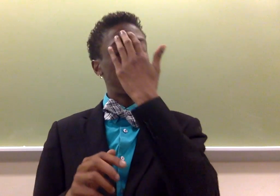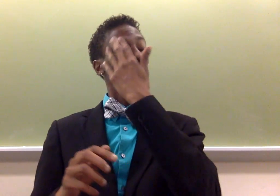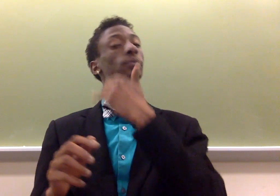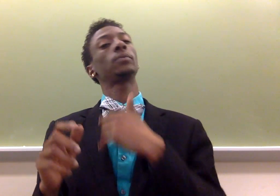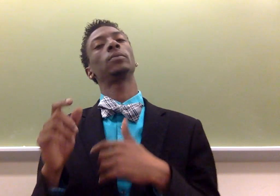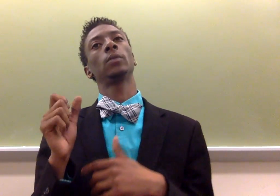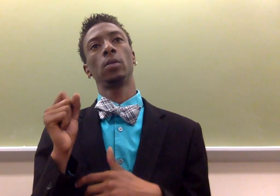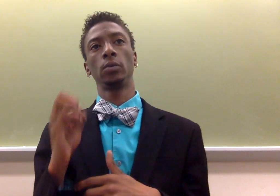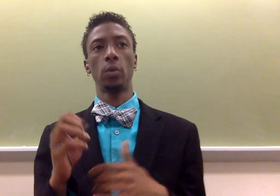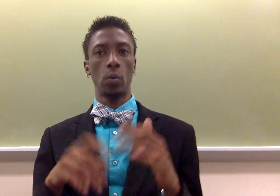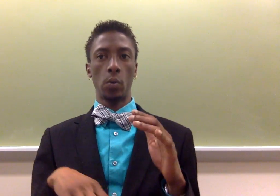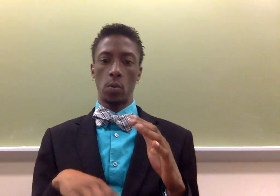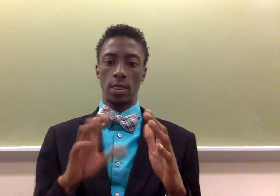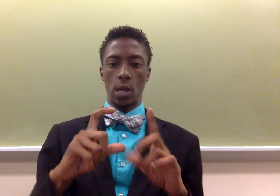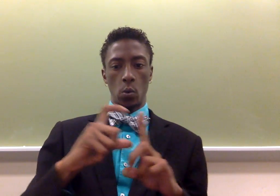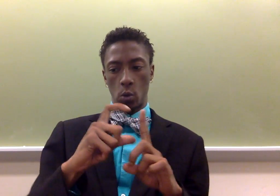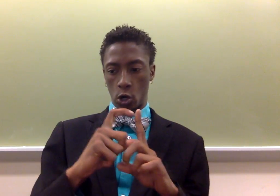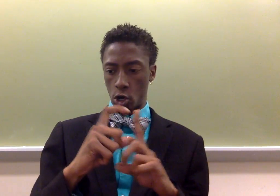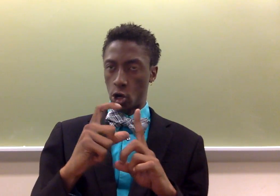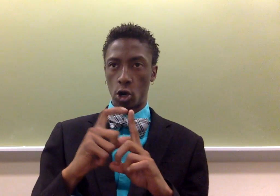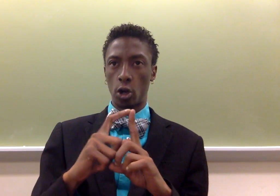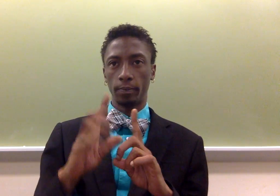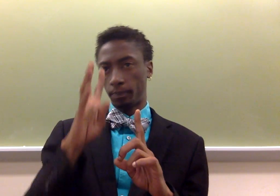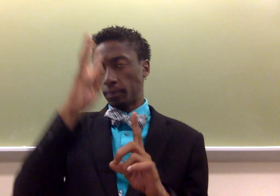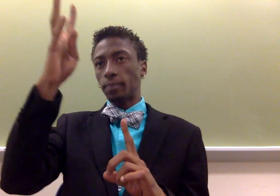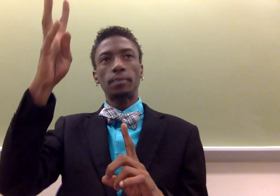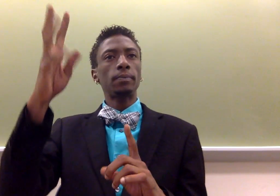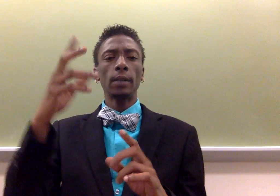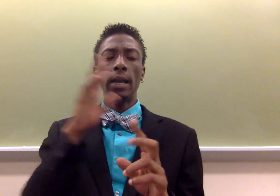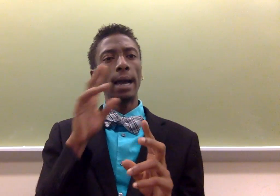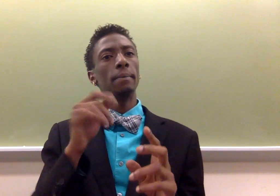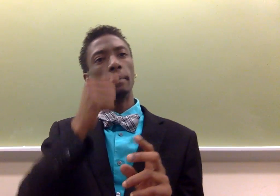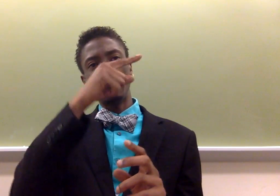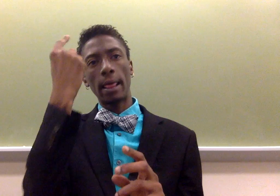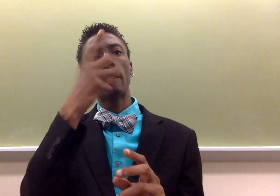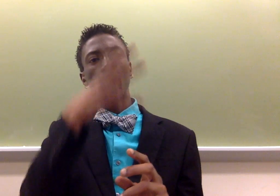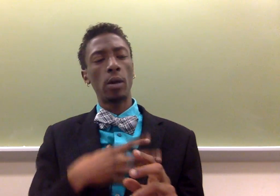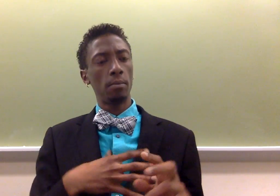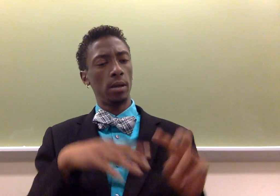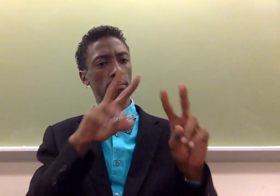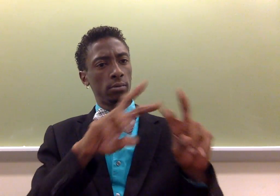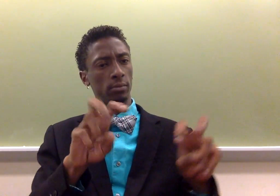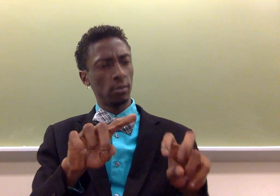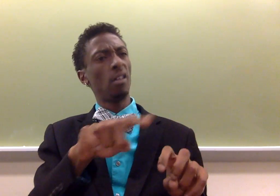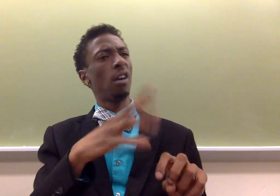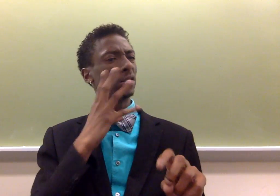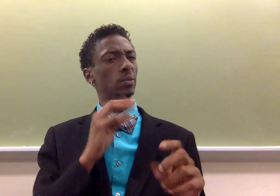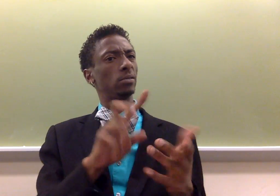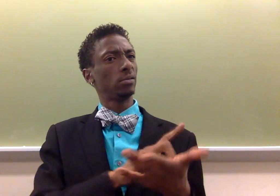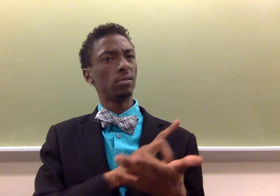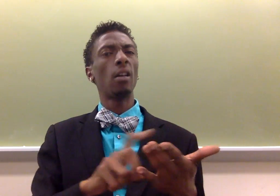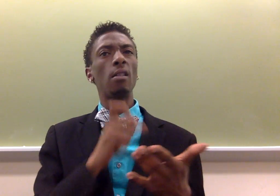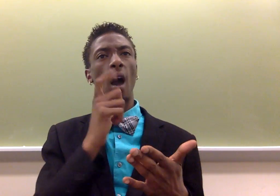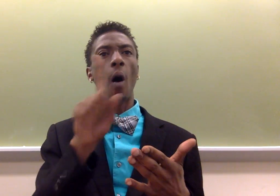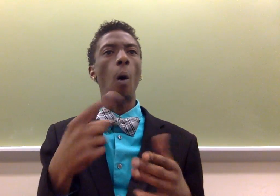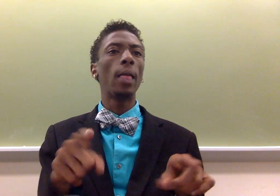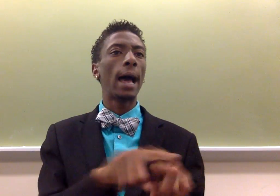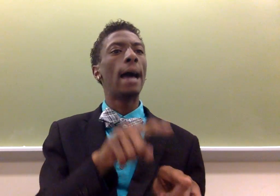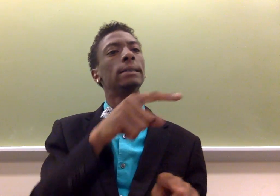The basic term came out of a case where I was looking at Black women who were being discriminated against, not just as Black people, not just as women, but as Black